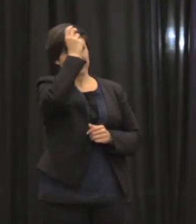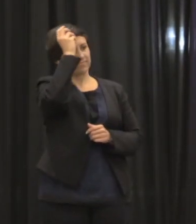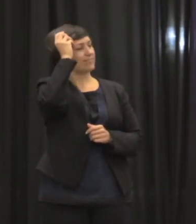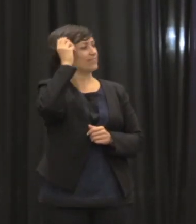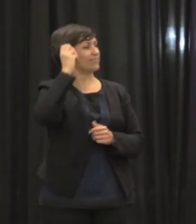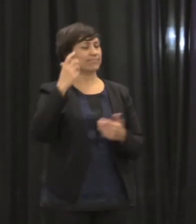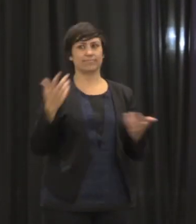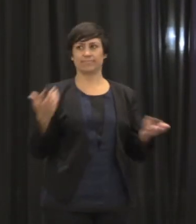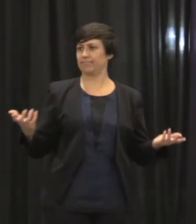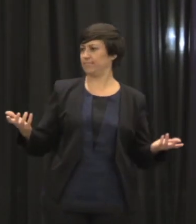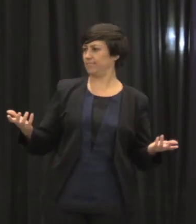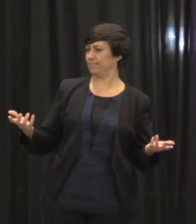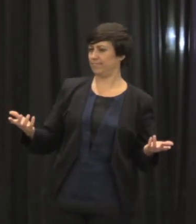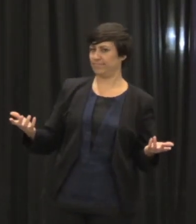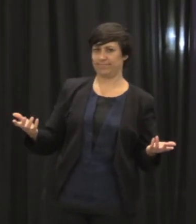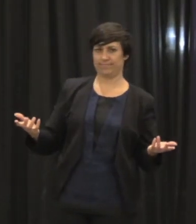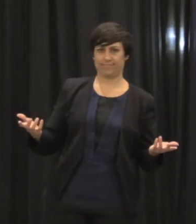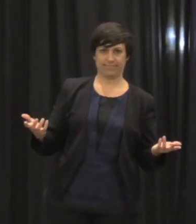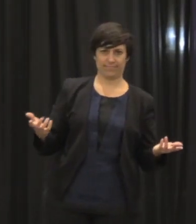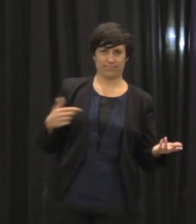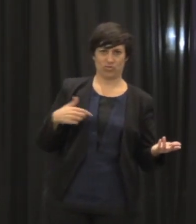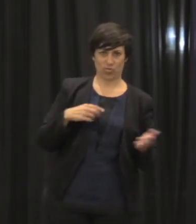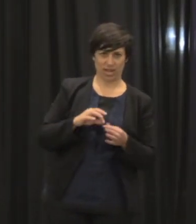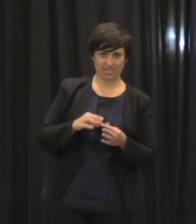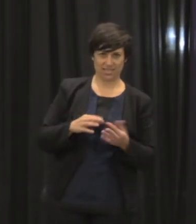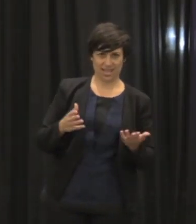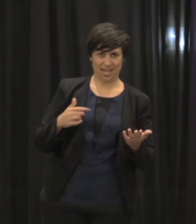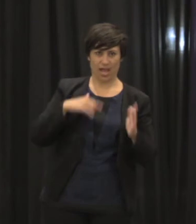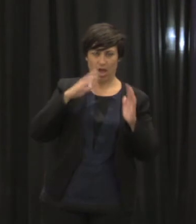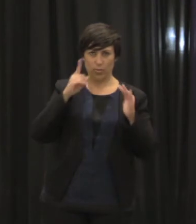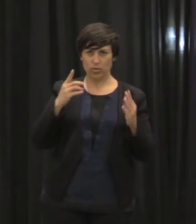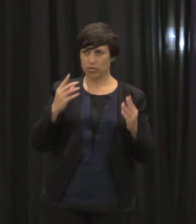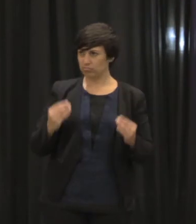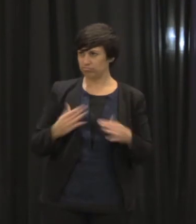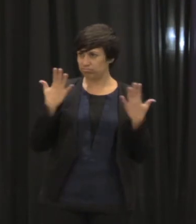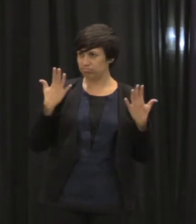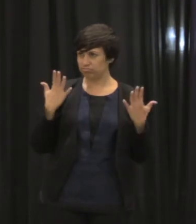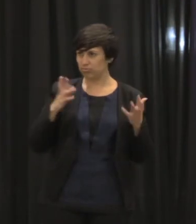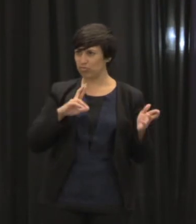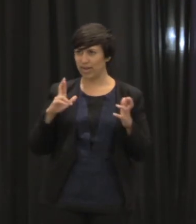What did I say? I hope you're all fired up and ready to fight.